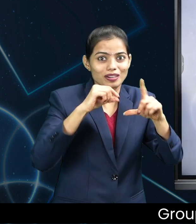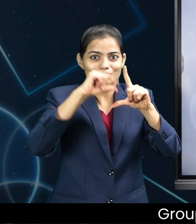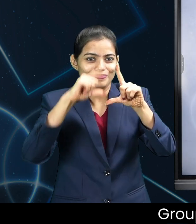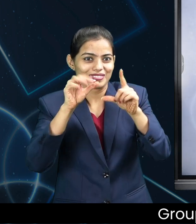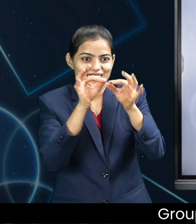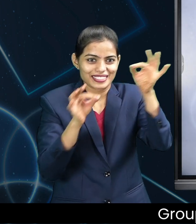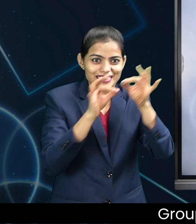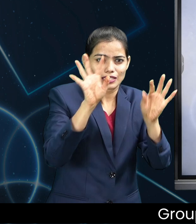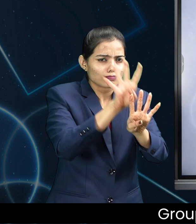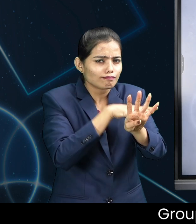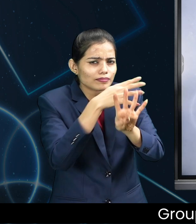Group frequency distribution table.